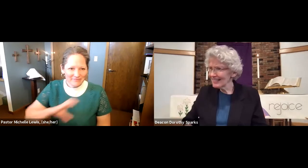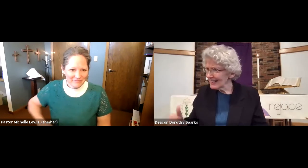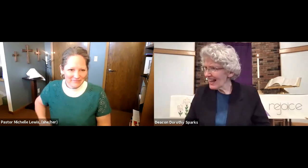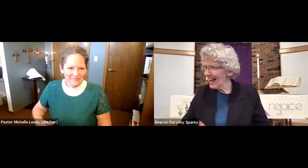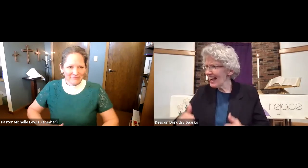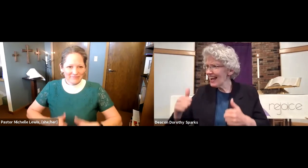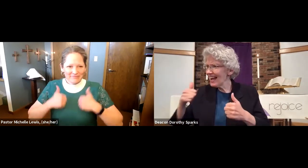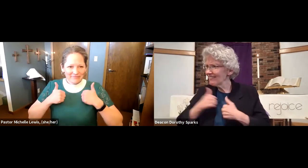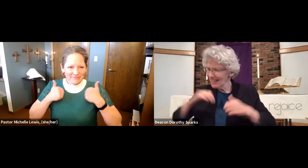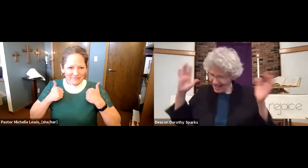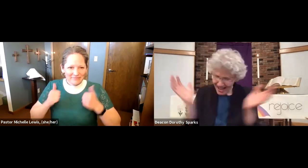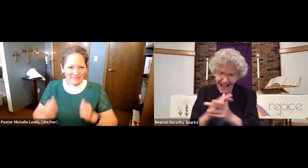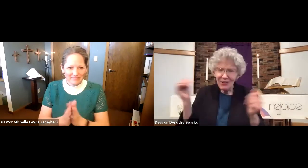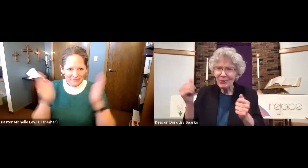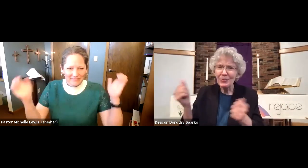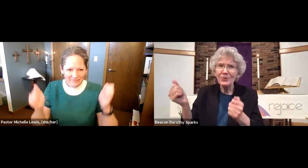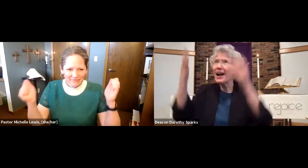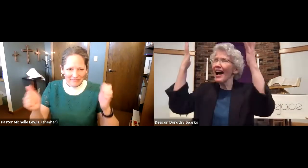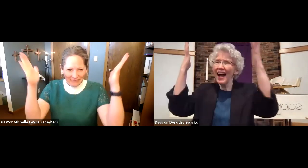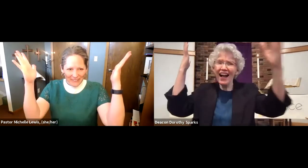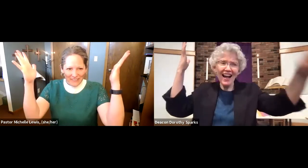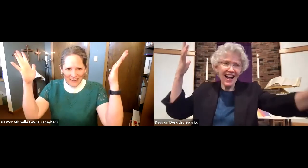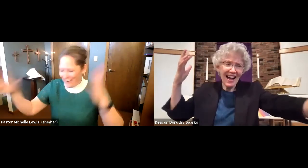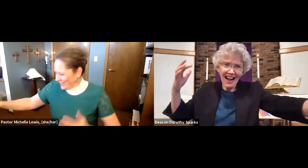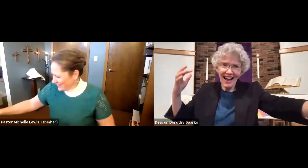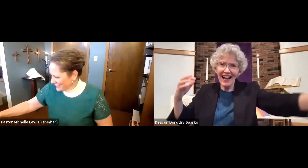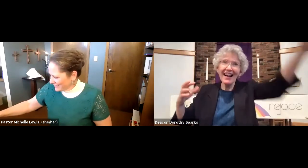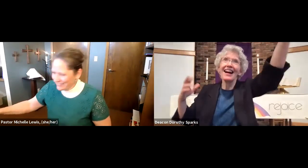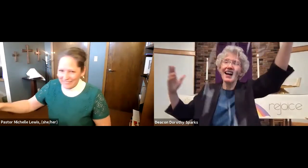Congregation, Christ is risen indeed. Hallelujah.